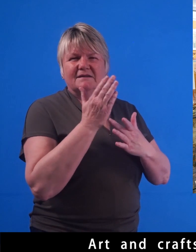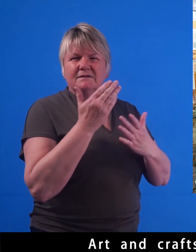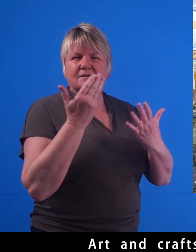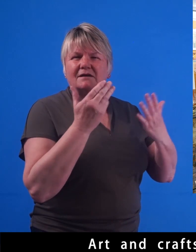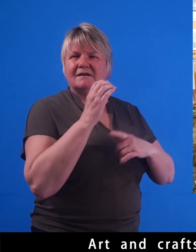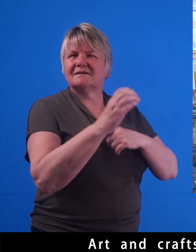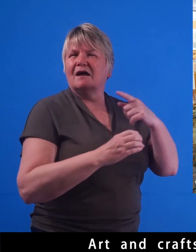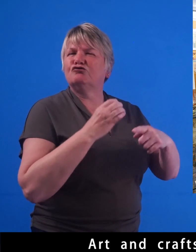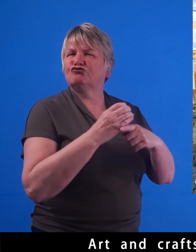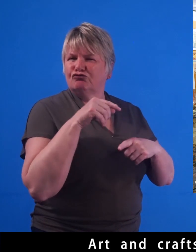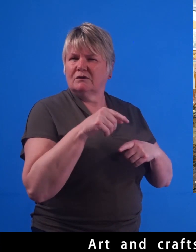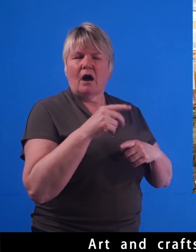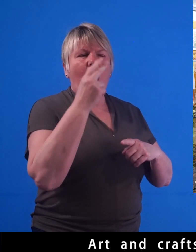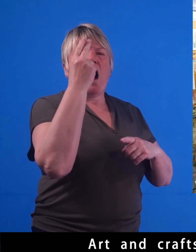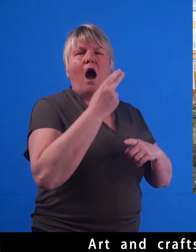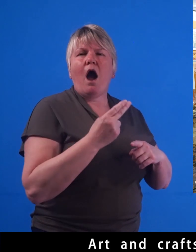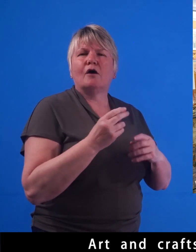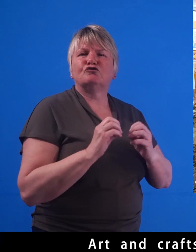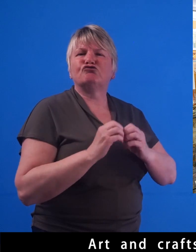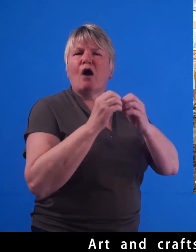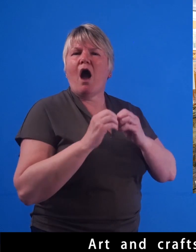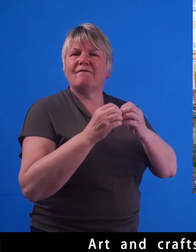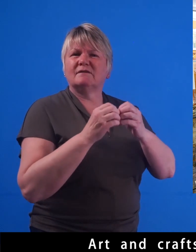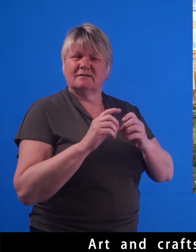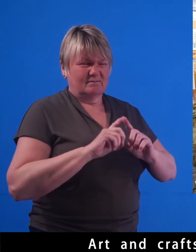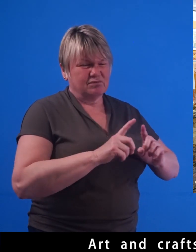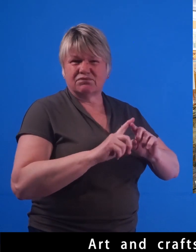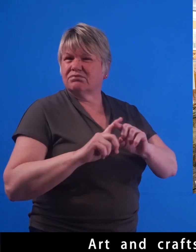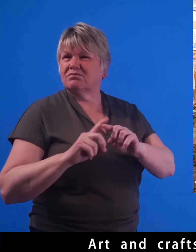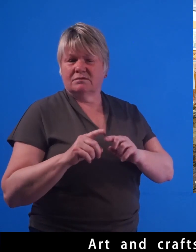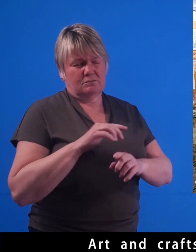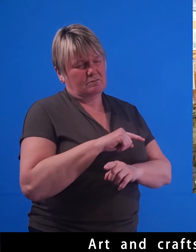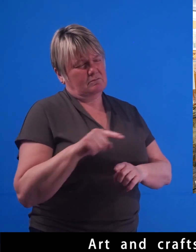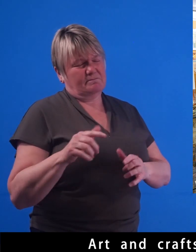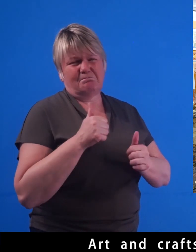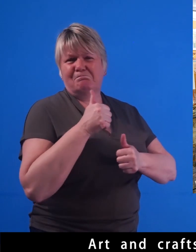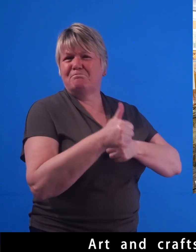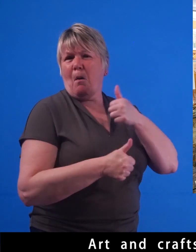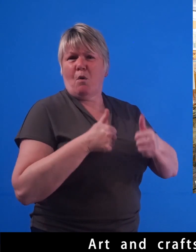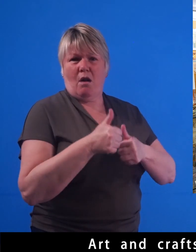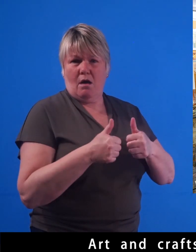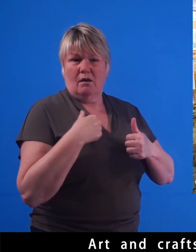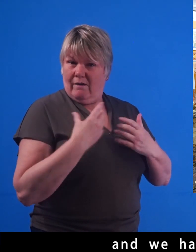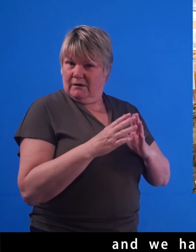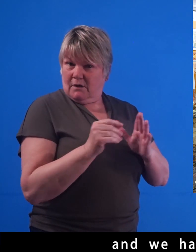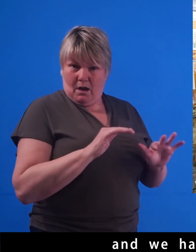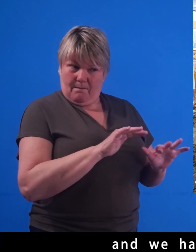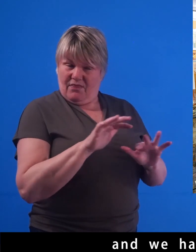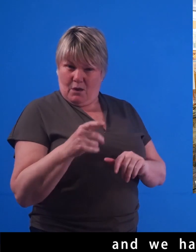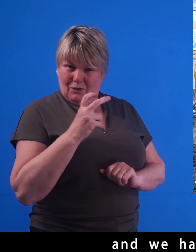Arts and crafts of all kinds were very popular from the mid-19th century. And we have